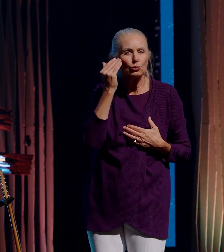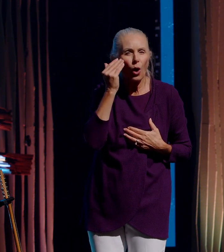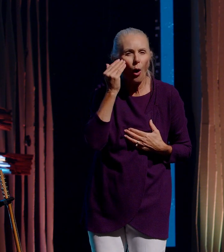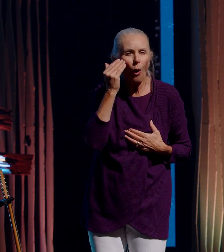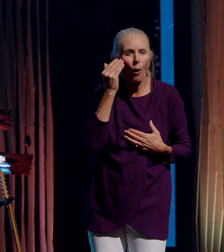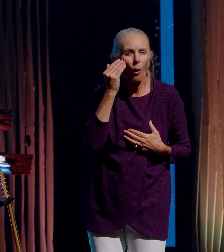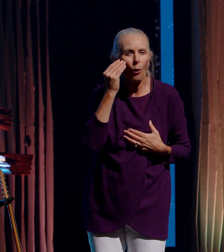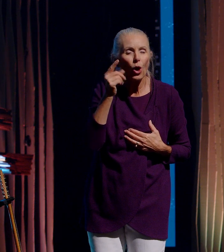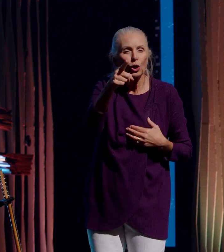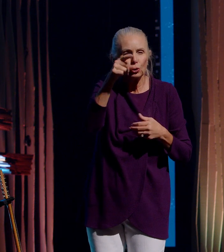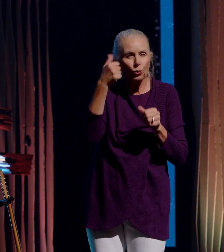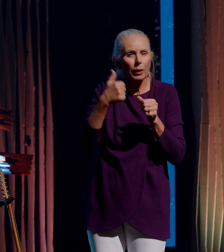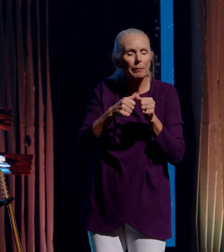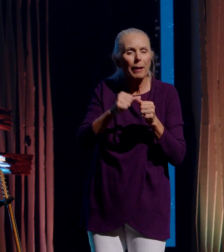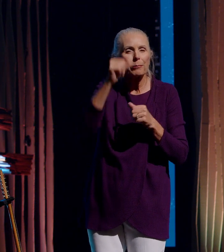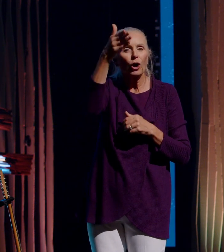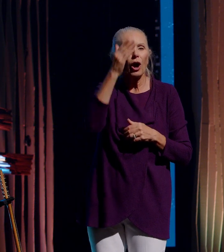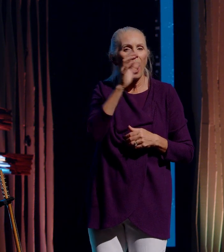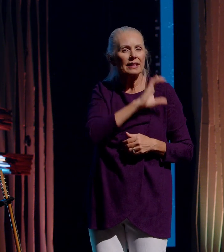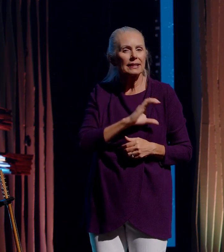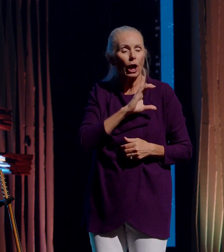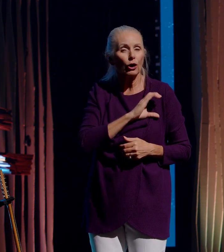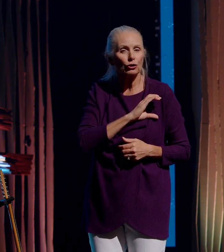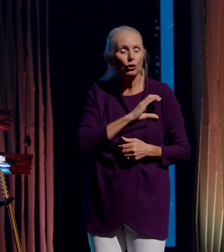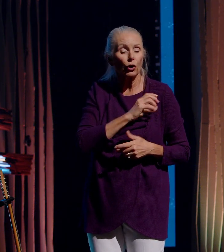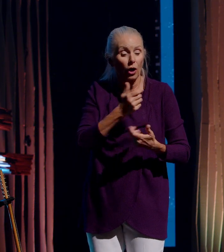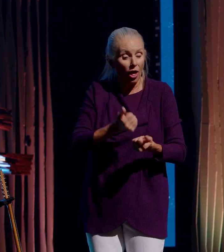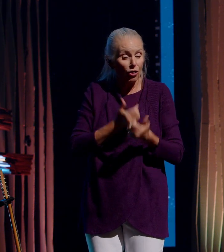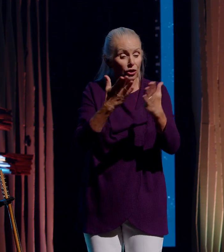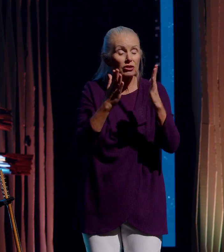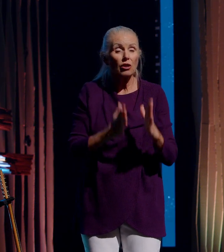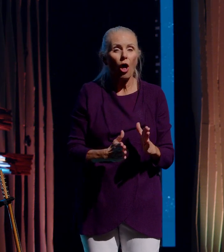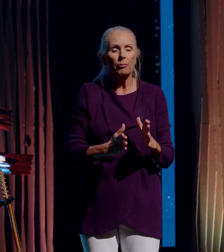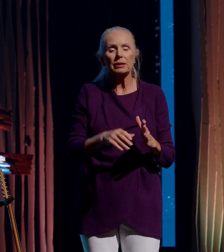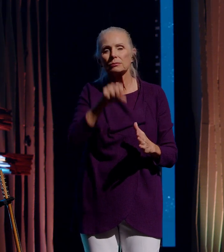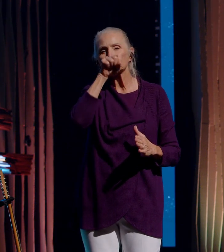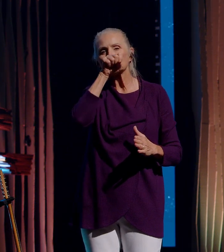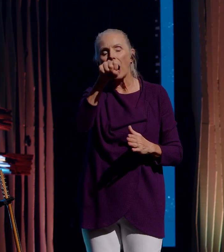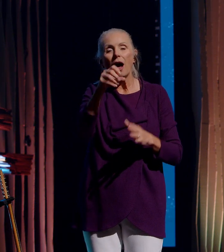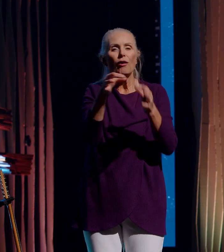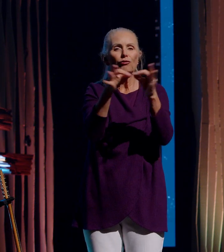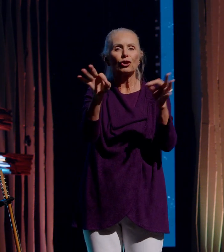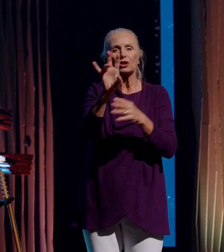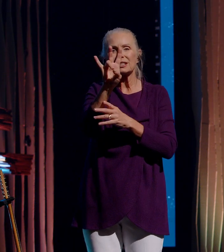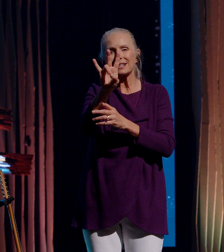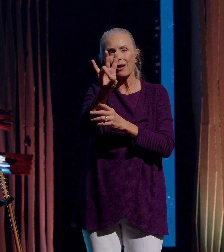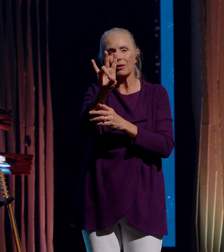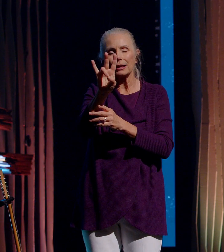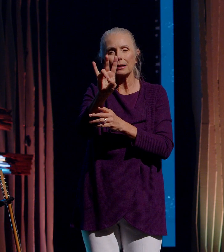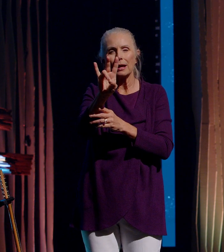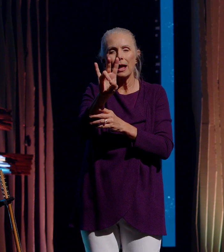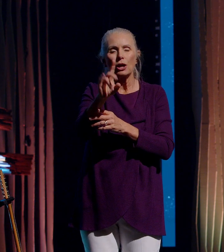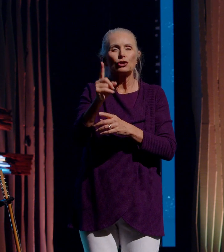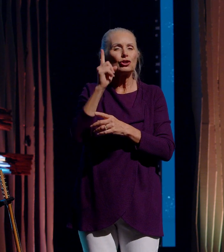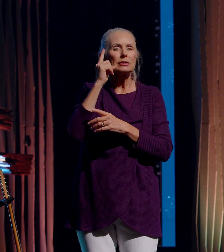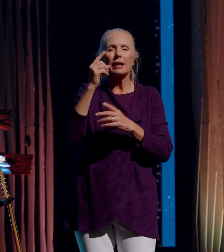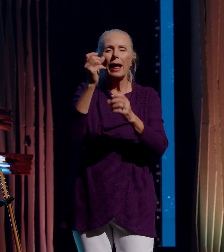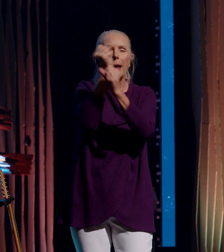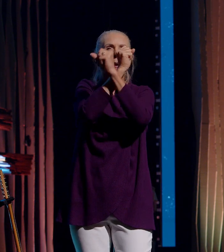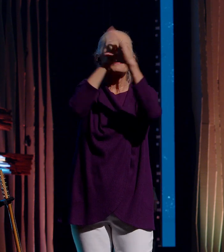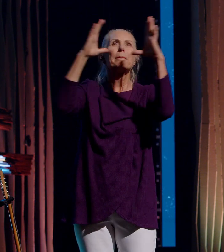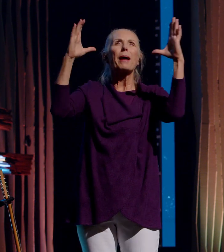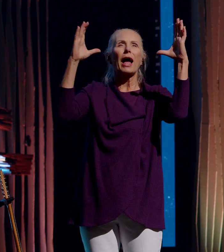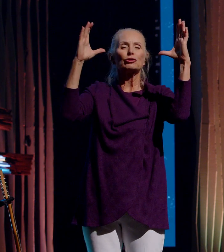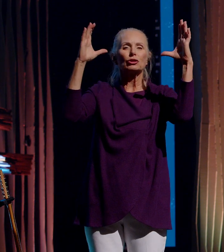and reflects on God's character. And then in verse 7, I love verse 7. You can imagine the psalmist just singing this to himself,